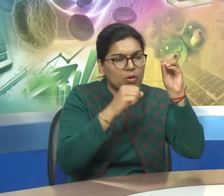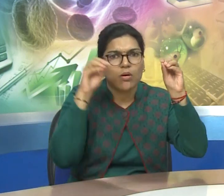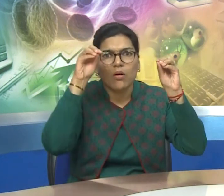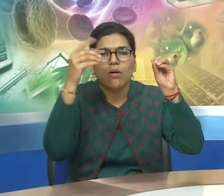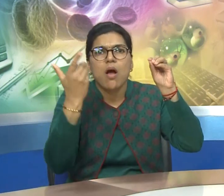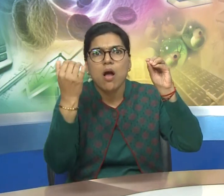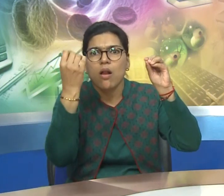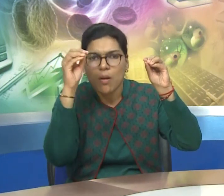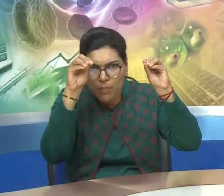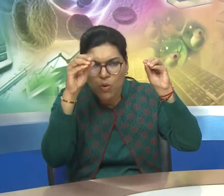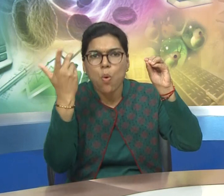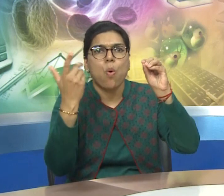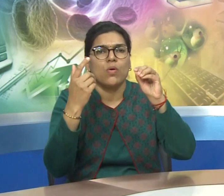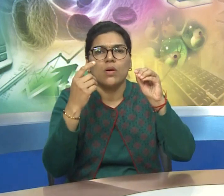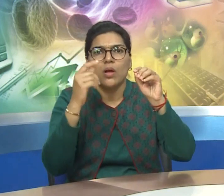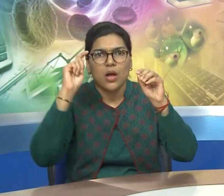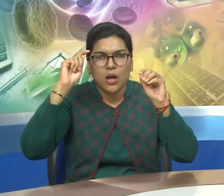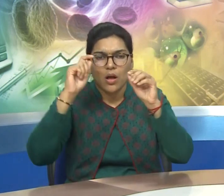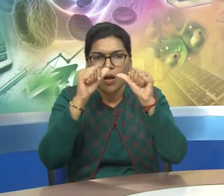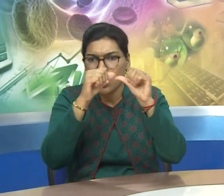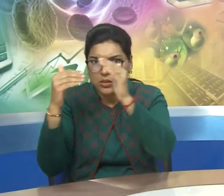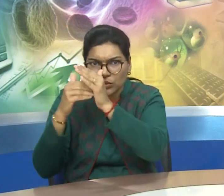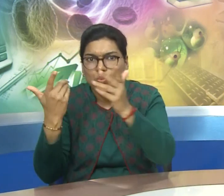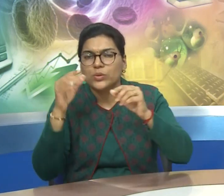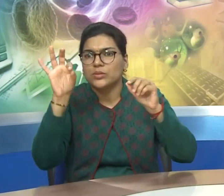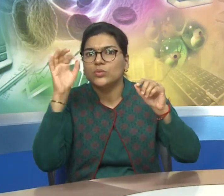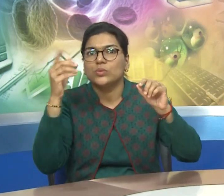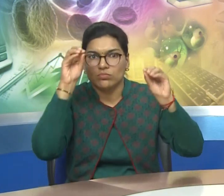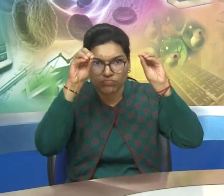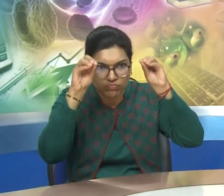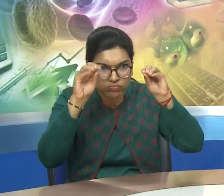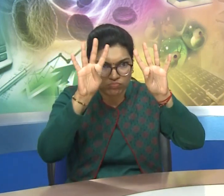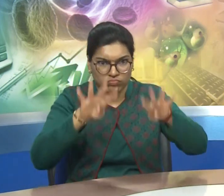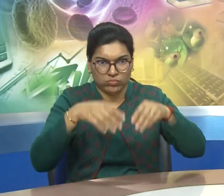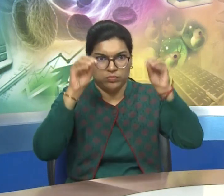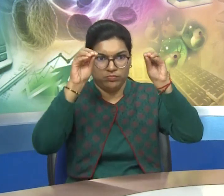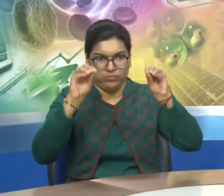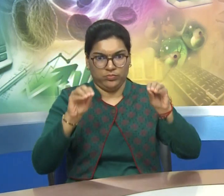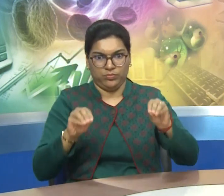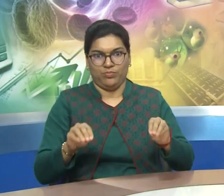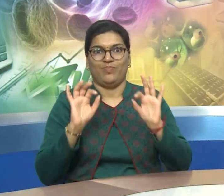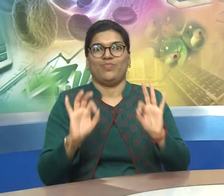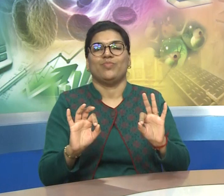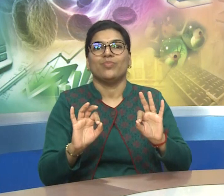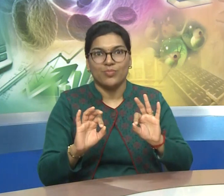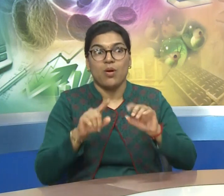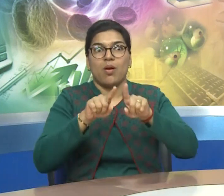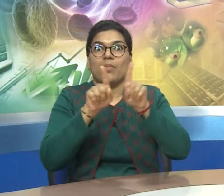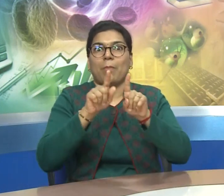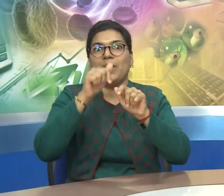As in the DDC classification, you had seen some of the standard unit schedule.